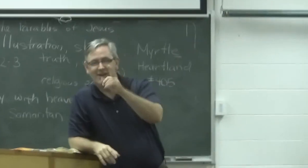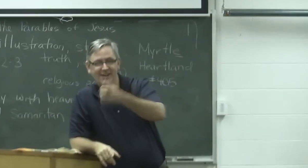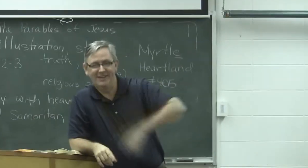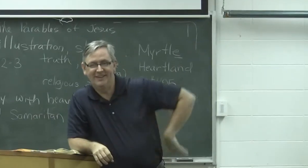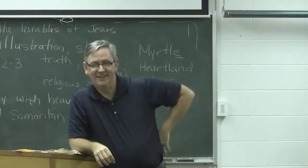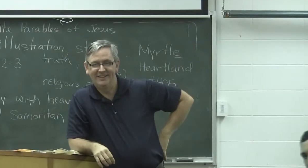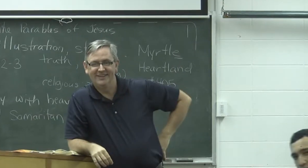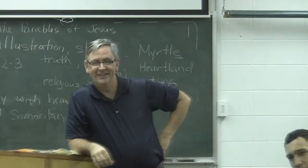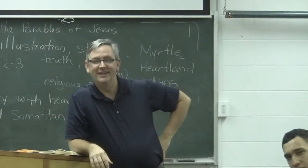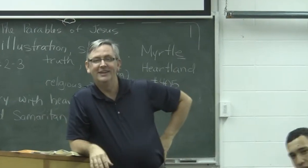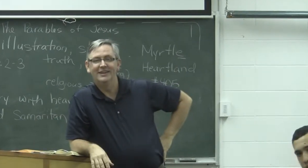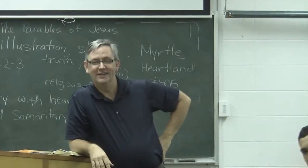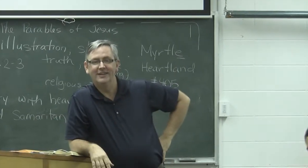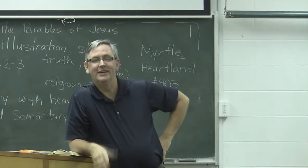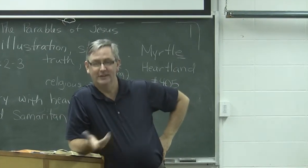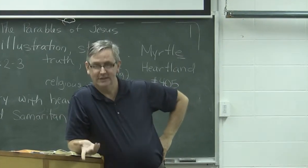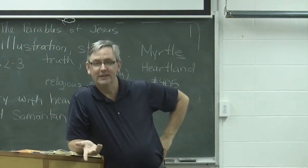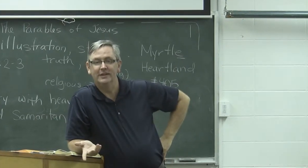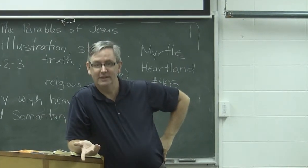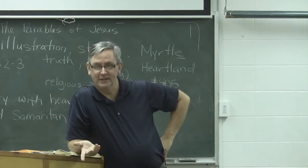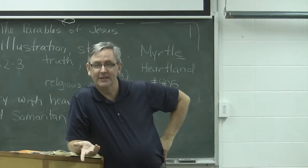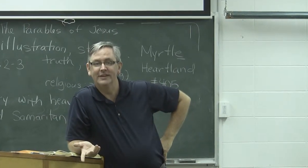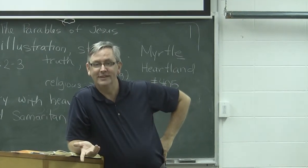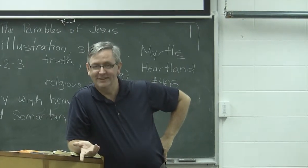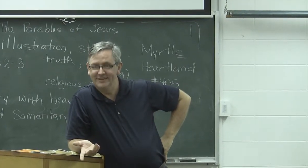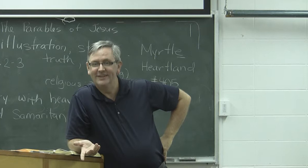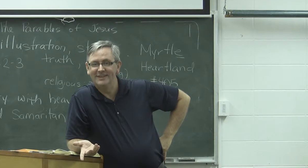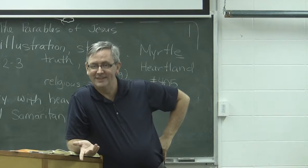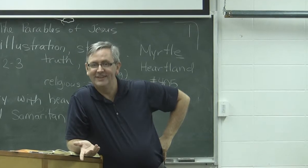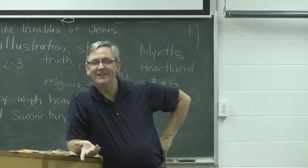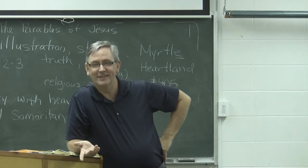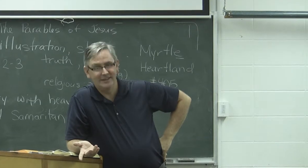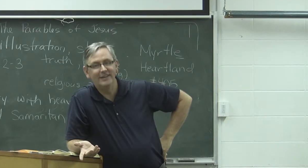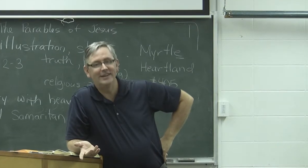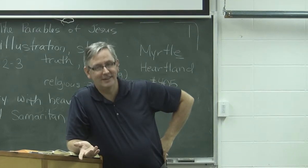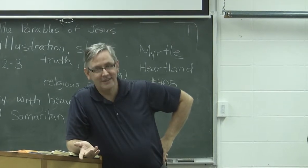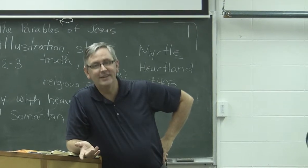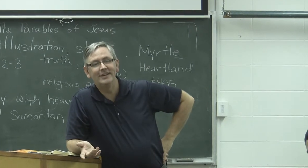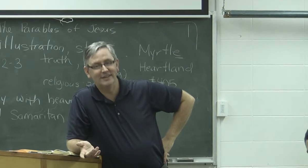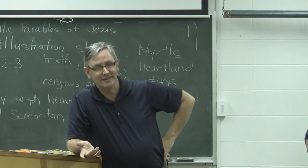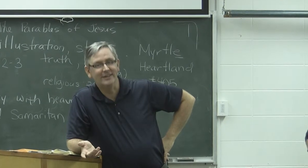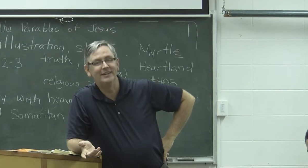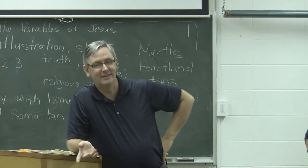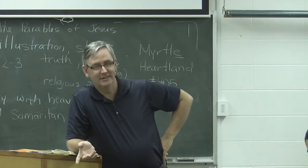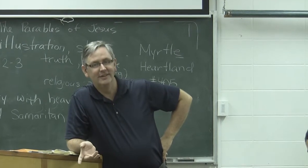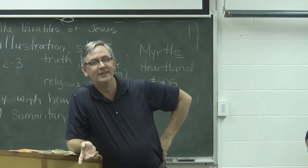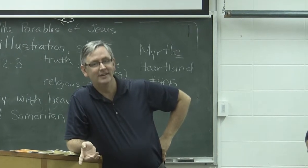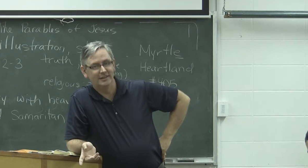Yeah, I've heard the story. It talks about somebody building a stone ground, and